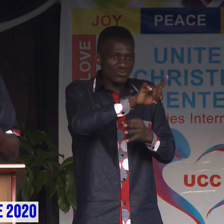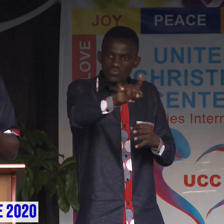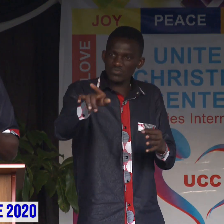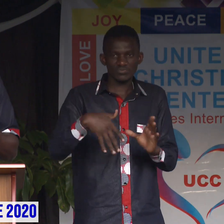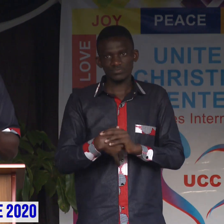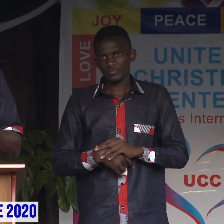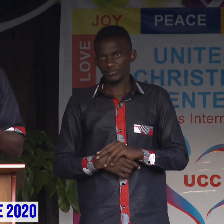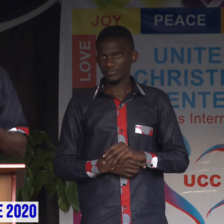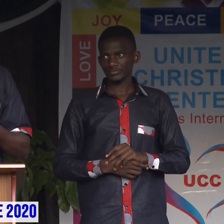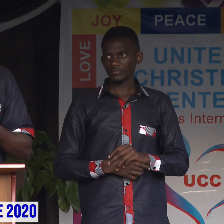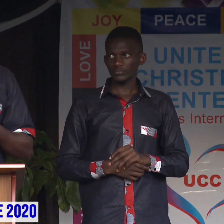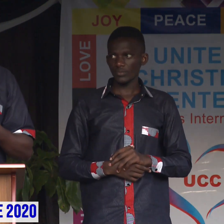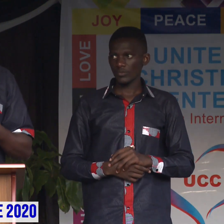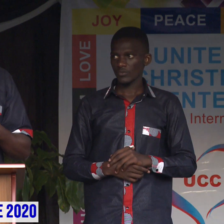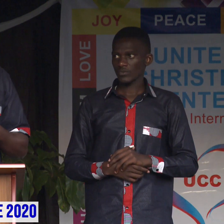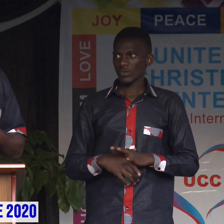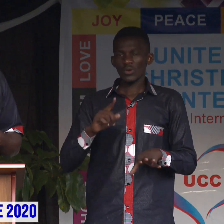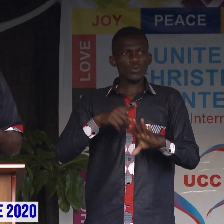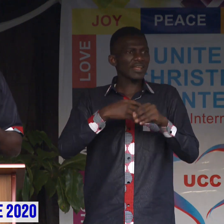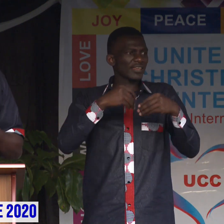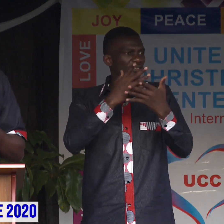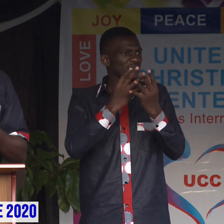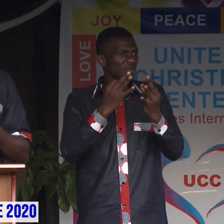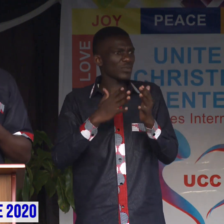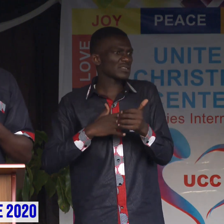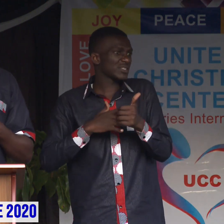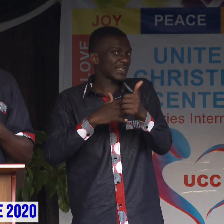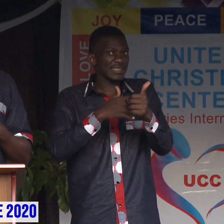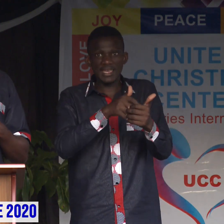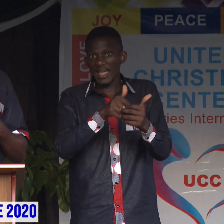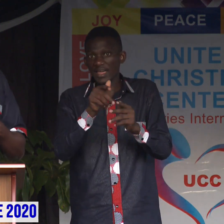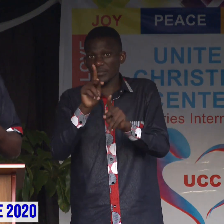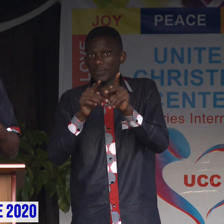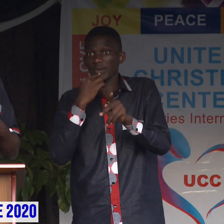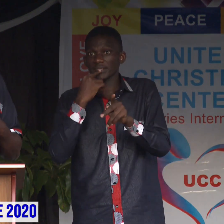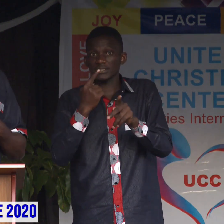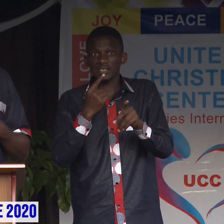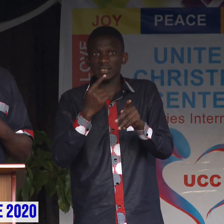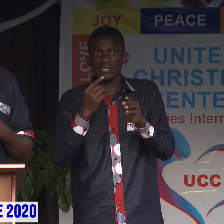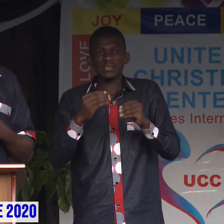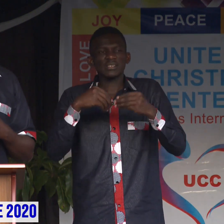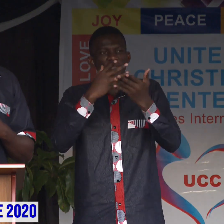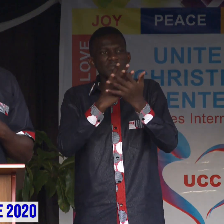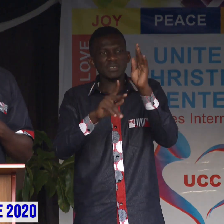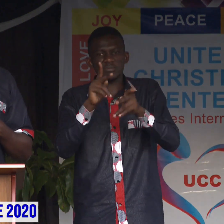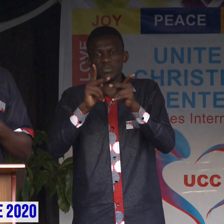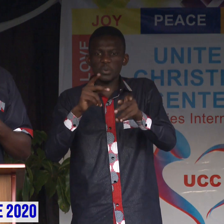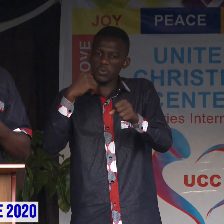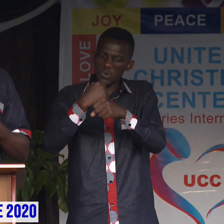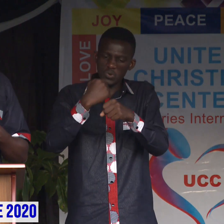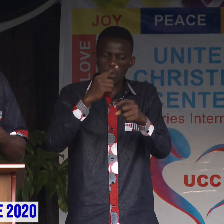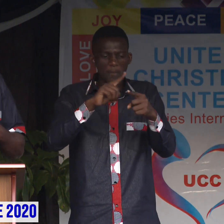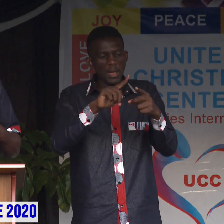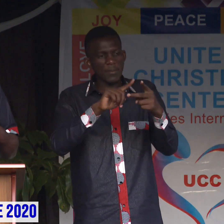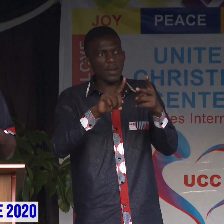Every good thing you want it for you. When they give you to lead. And they say give an